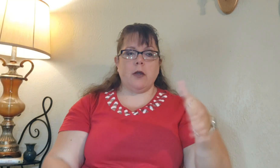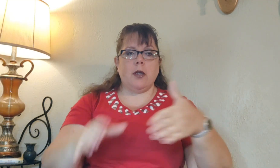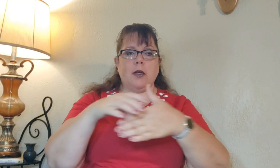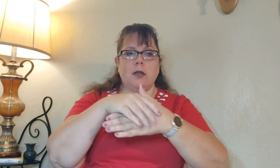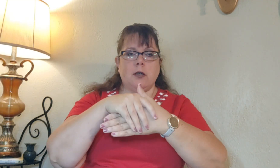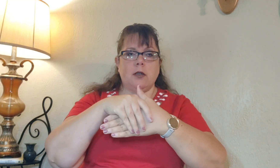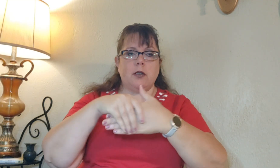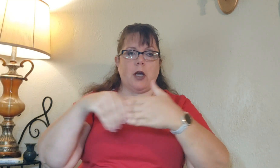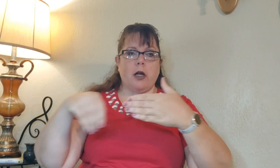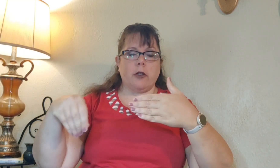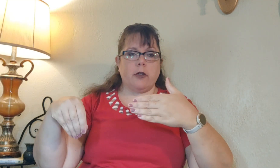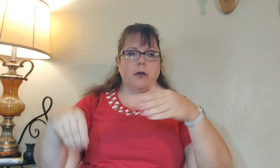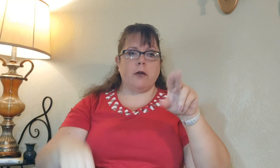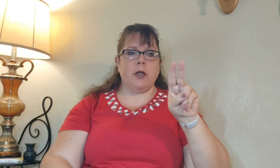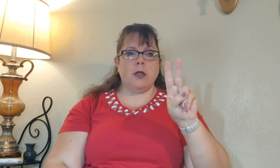$1, $2,